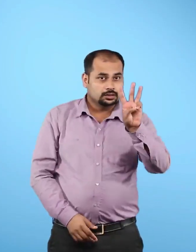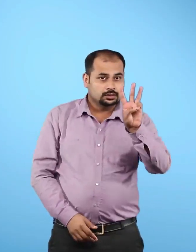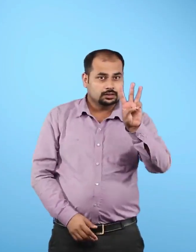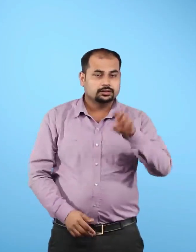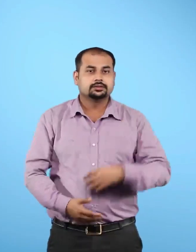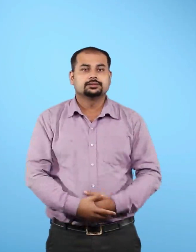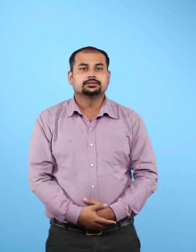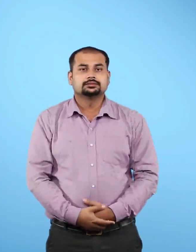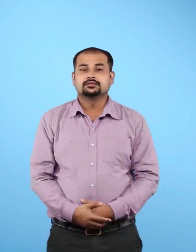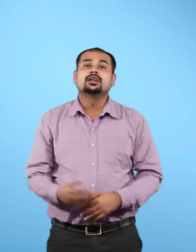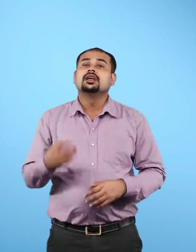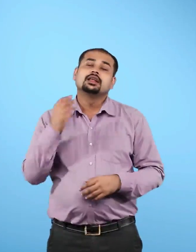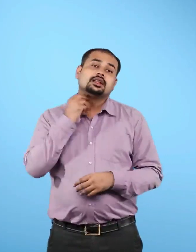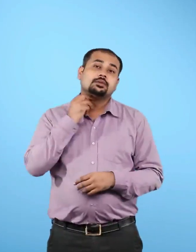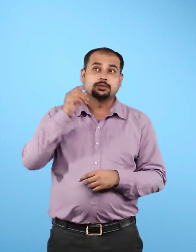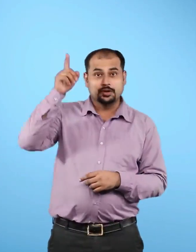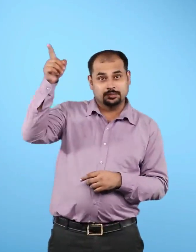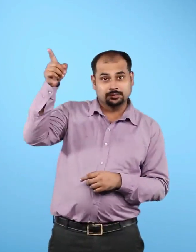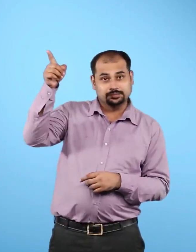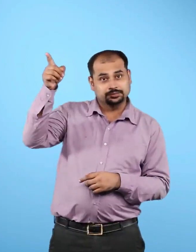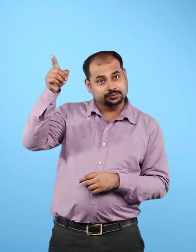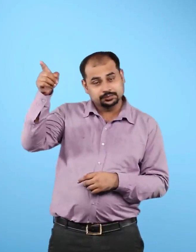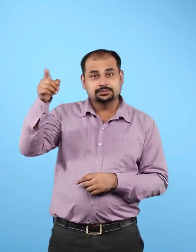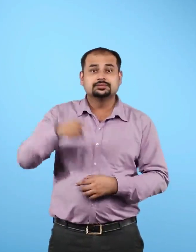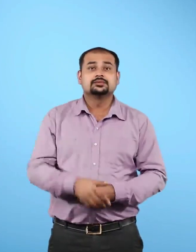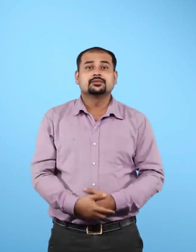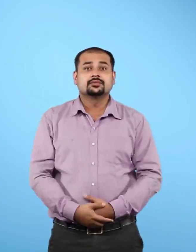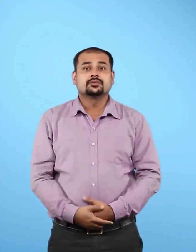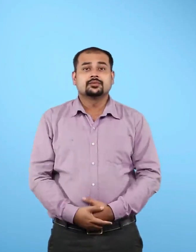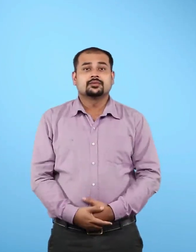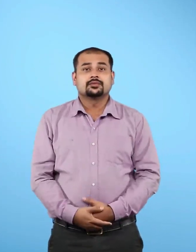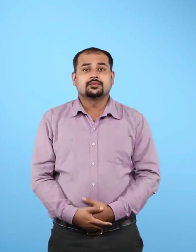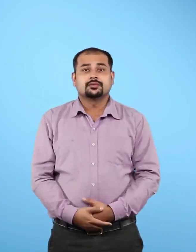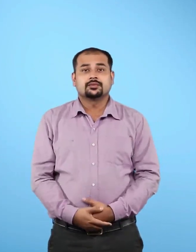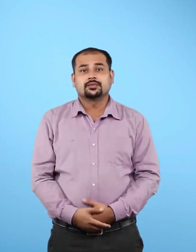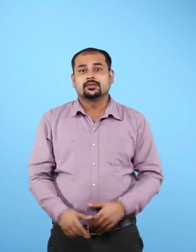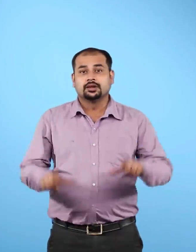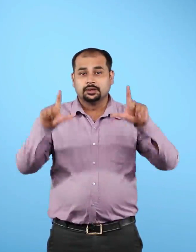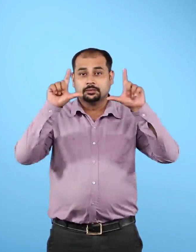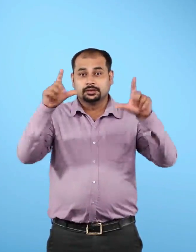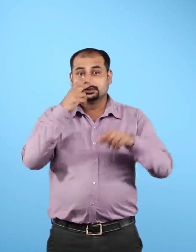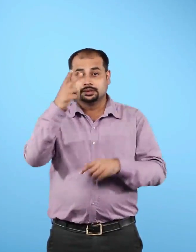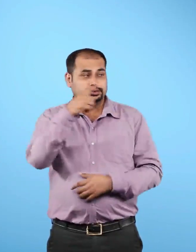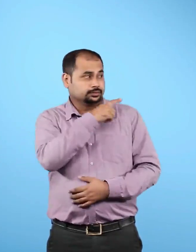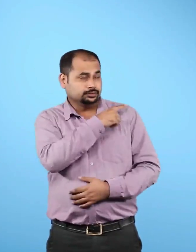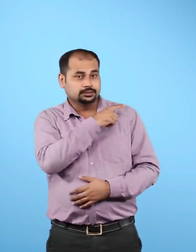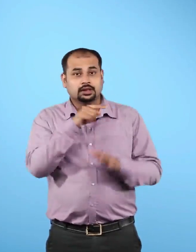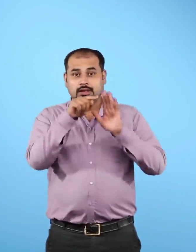Three. How many degrees will the temperature need to rise for it to reach 40